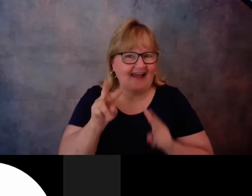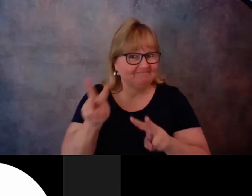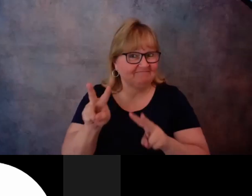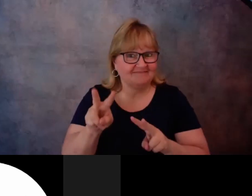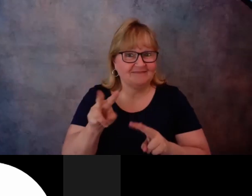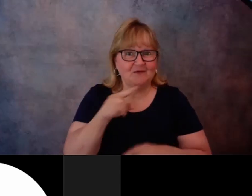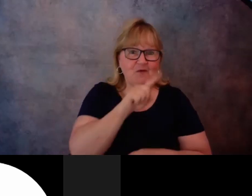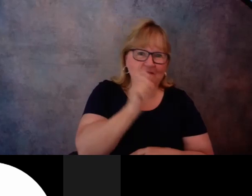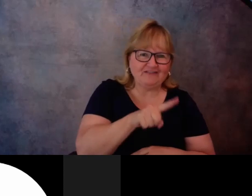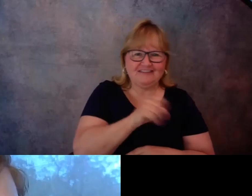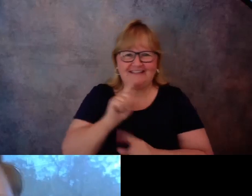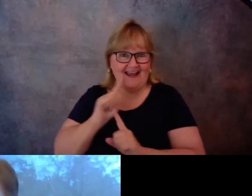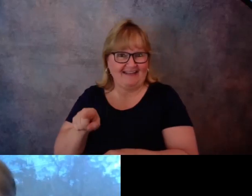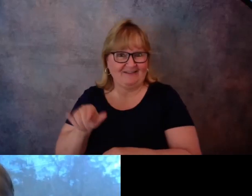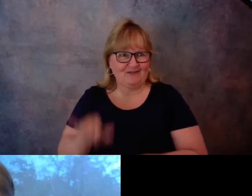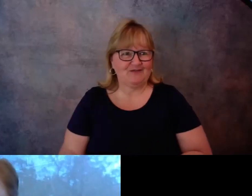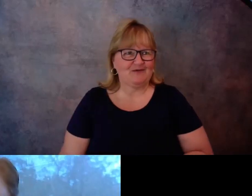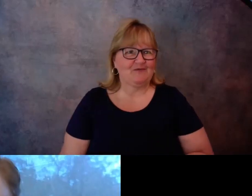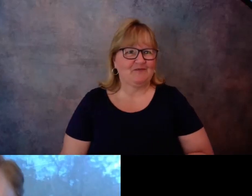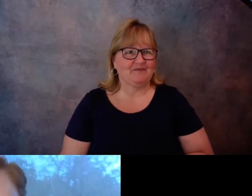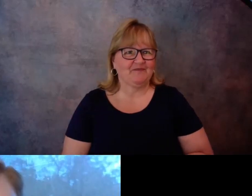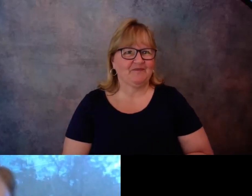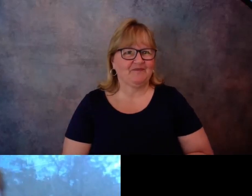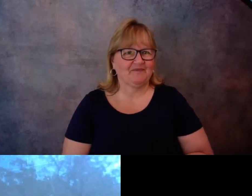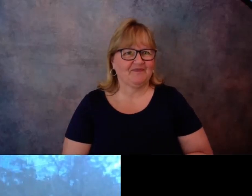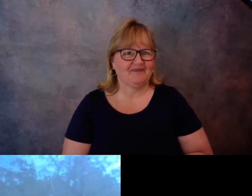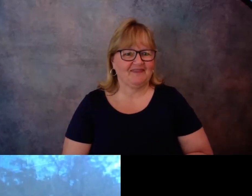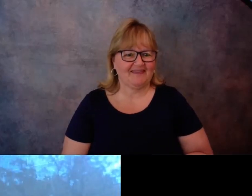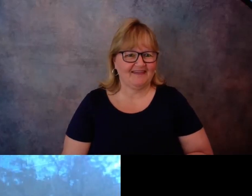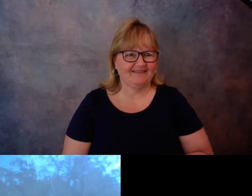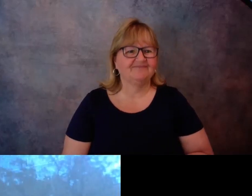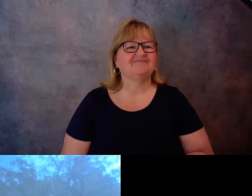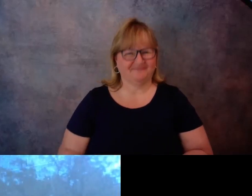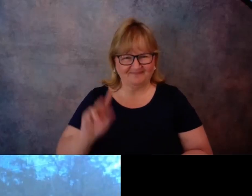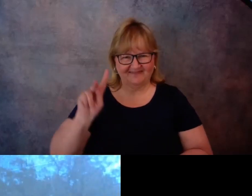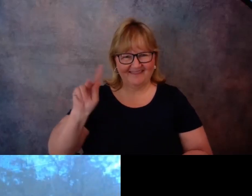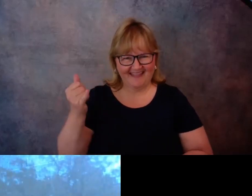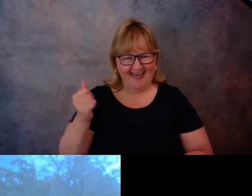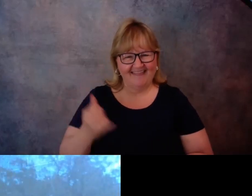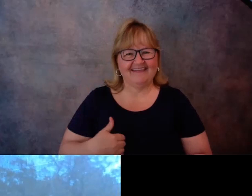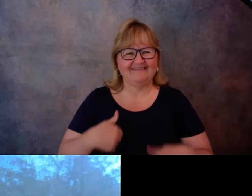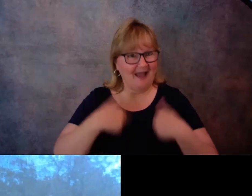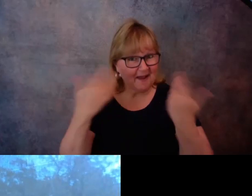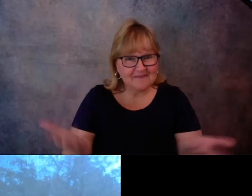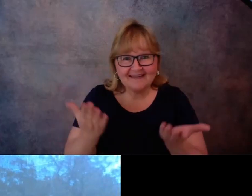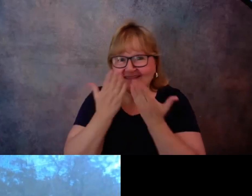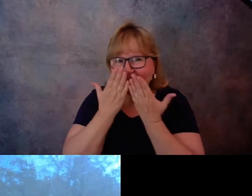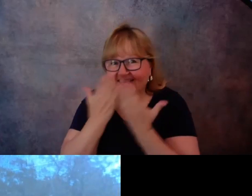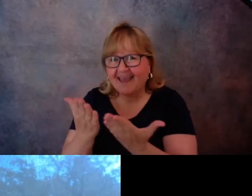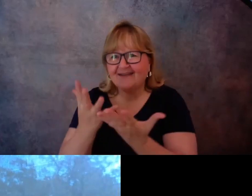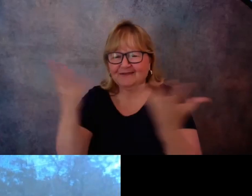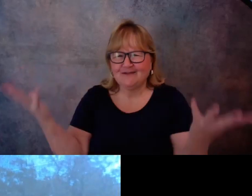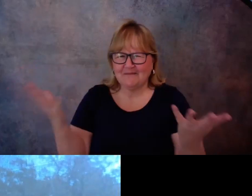Definitely. Whoops, sorry. Okay, yes, I am here. I'll back up a little bit. So thank you so much. What a depth